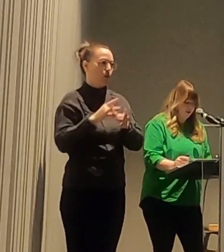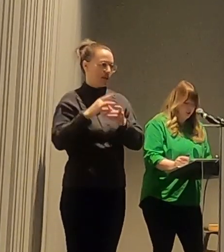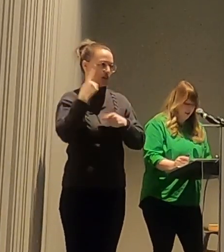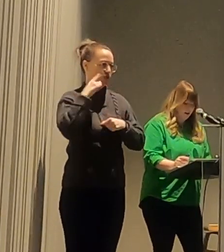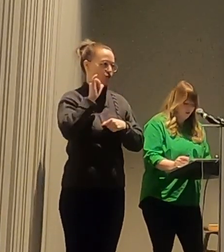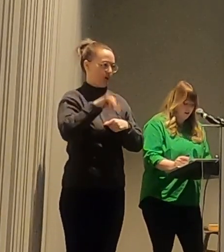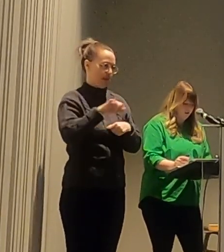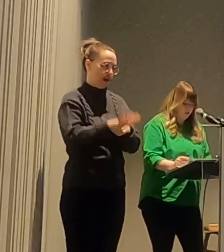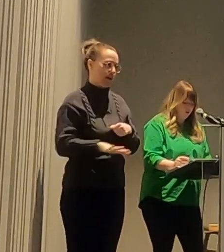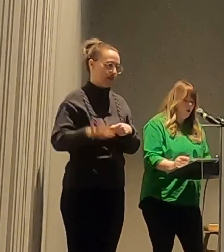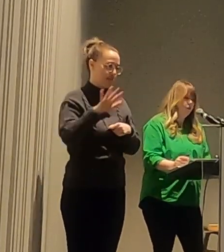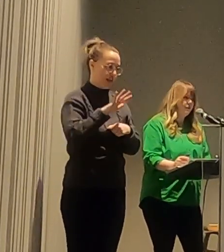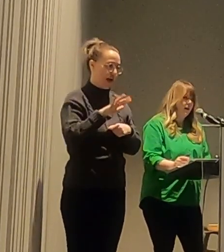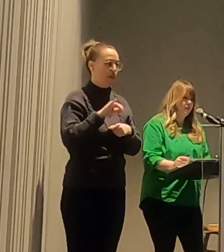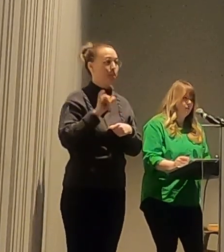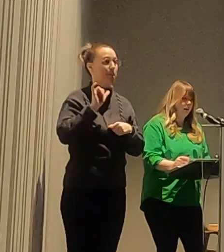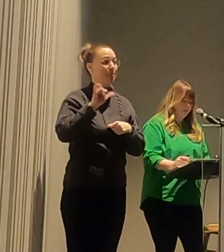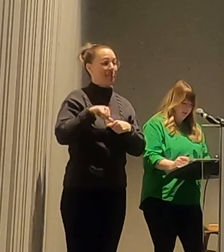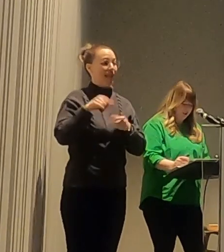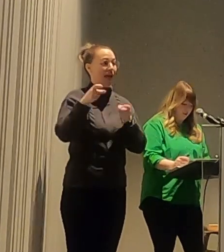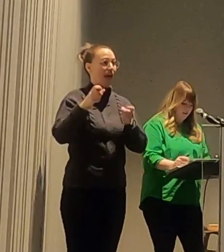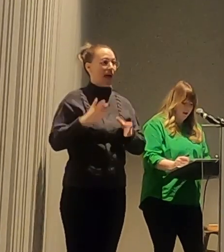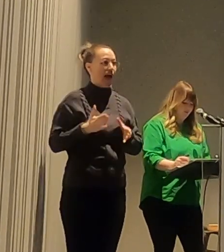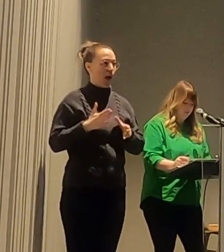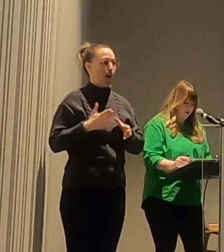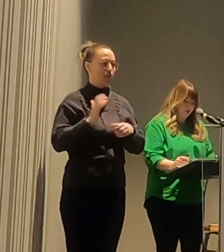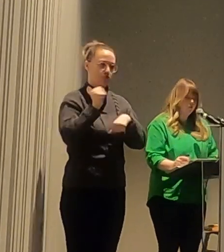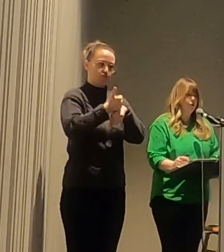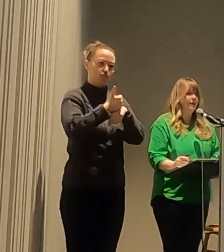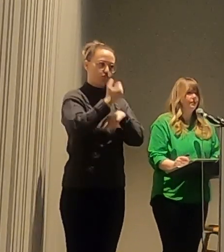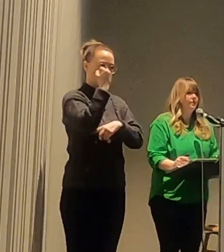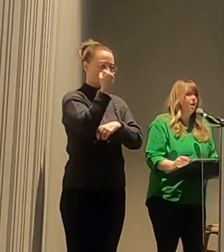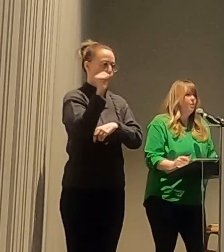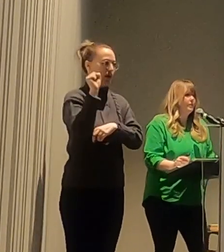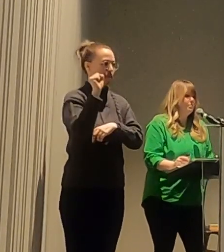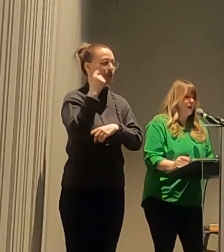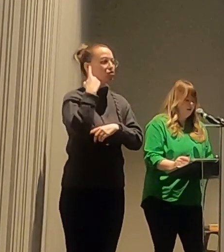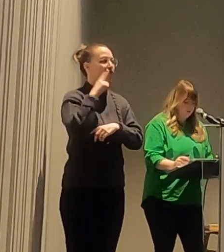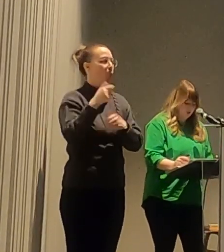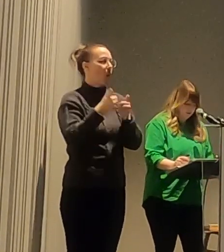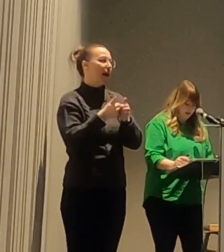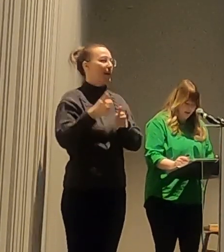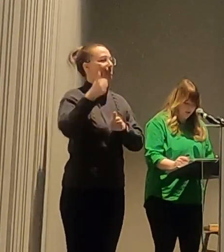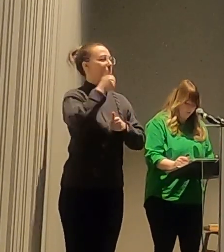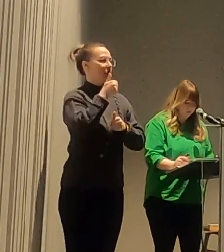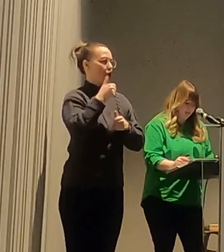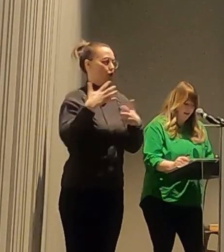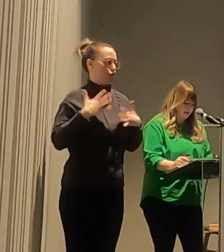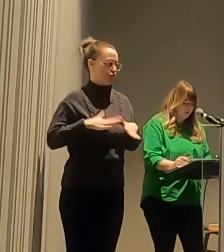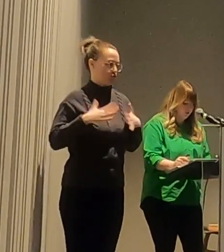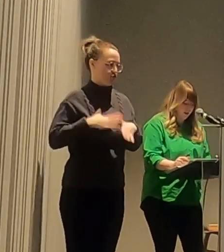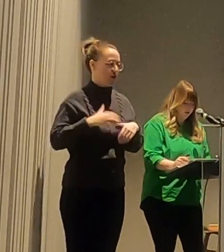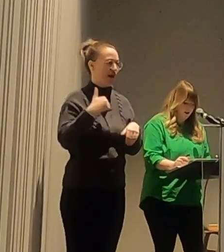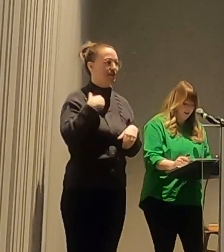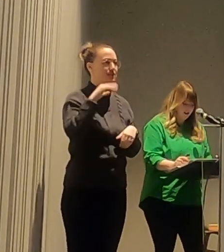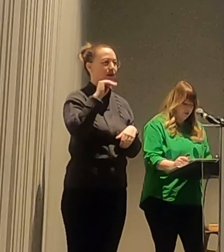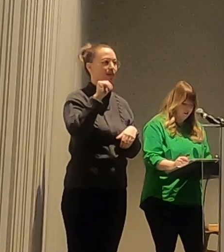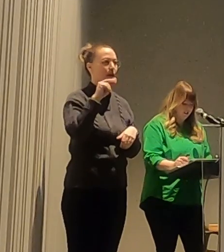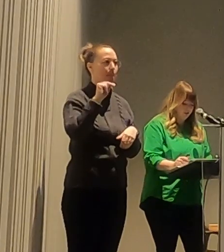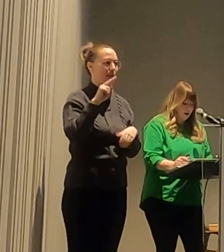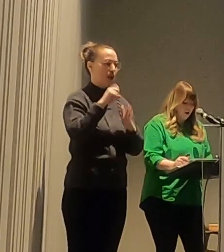1759, Emperor Qianlong codified the regulations of imperial dress with a manuscript titled The